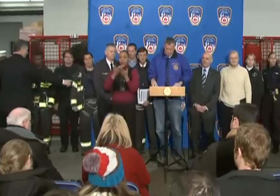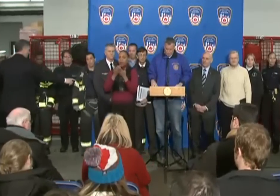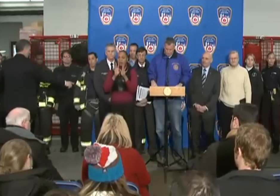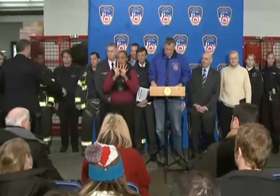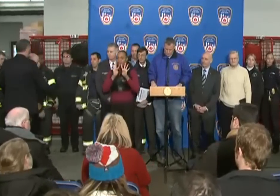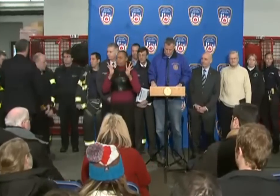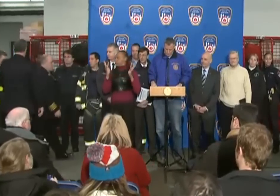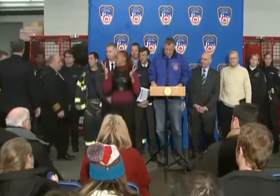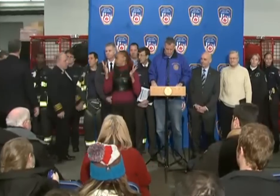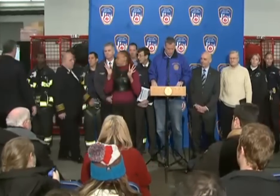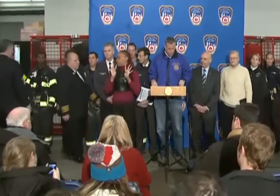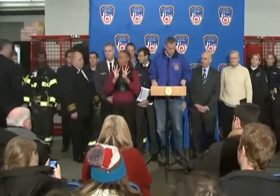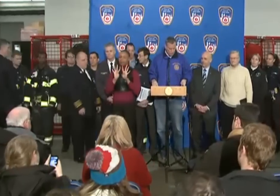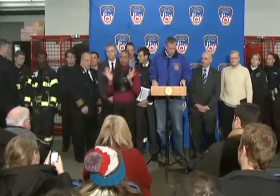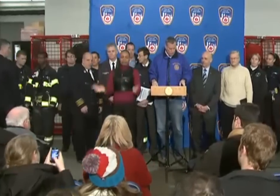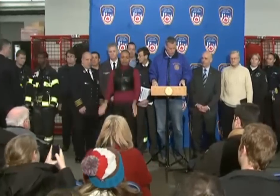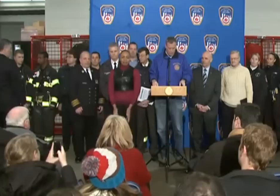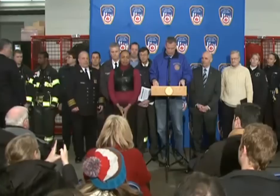assembled.